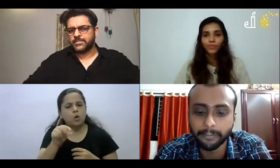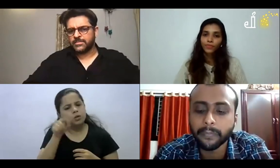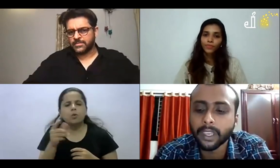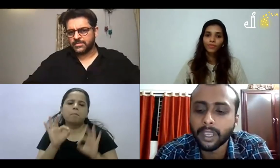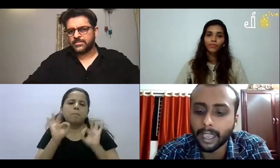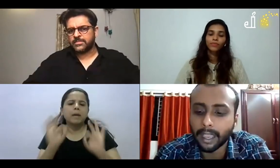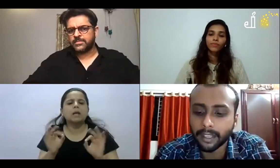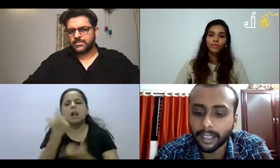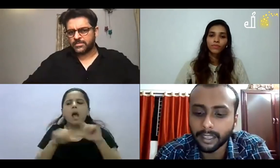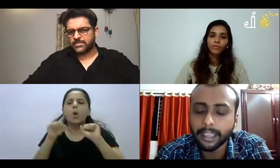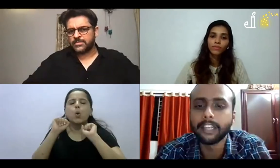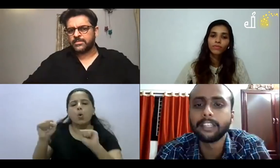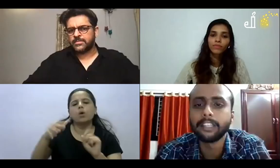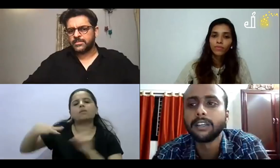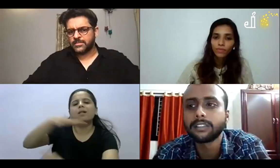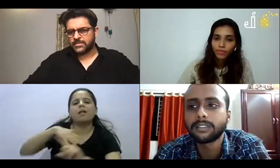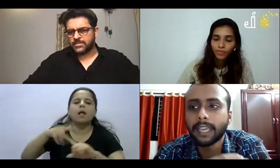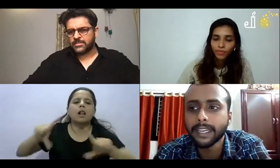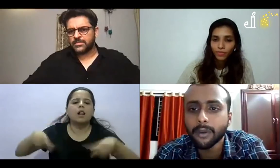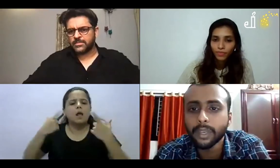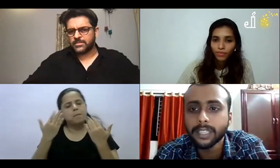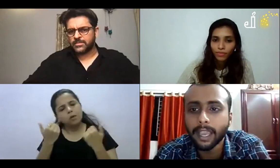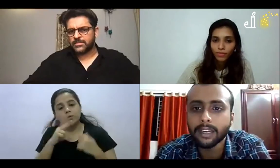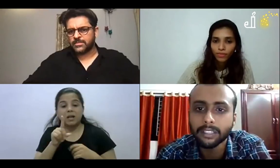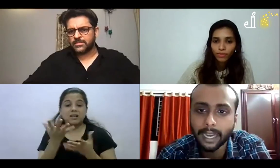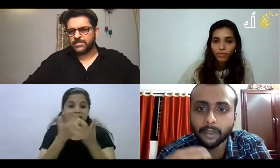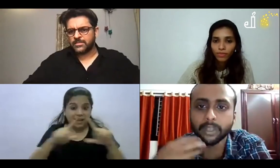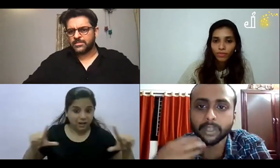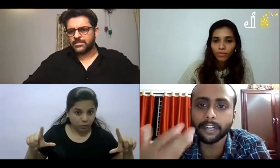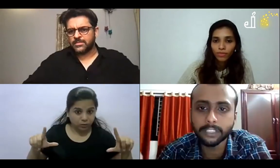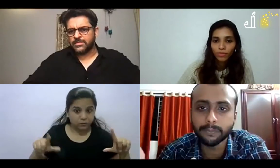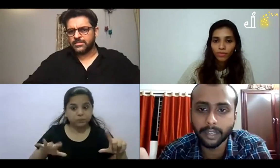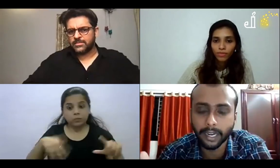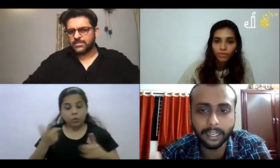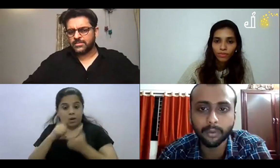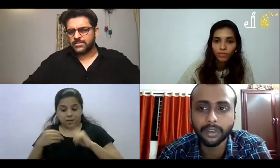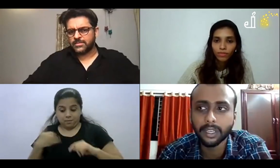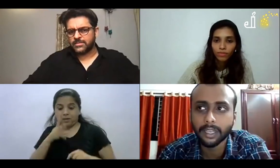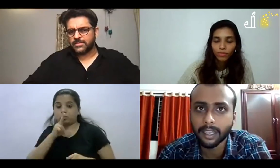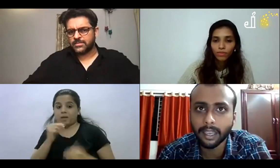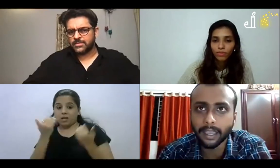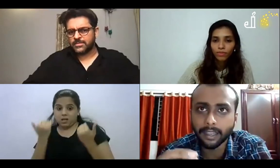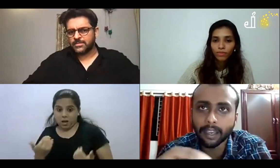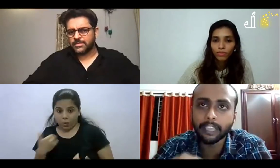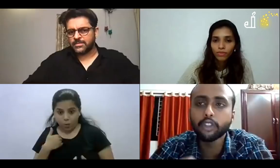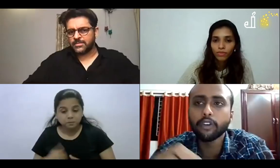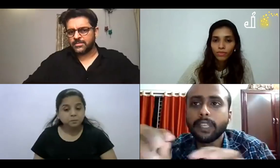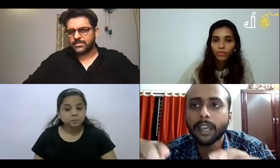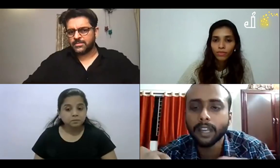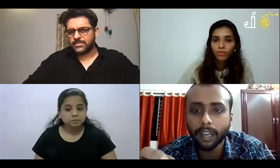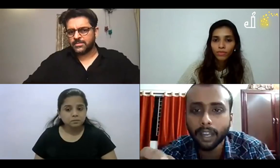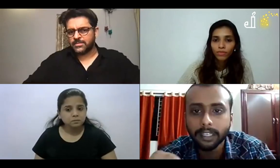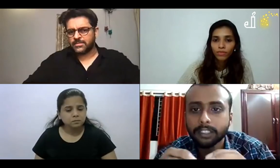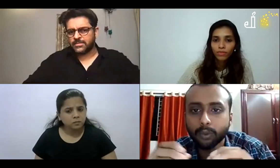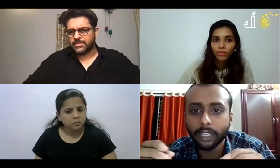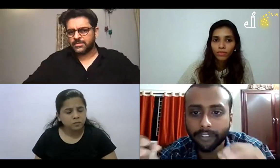properly. And again, sign language and the language that we speak right now, even though if they